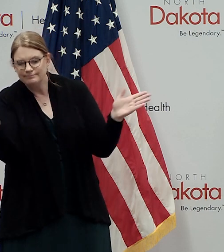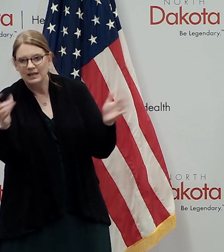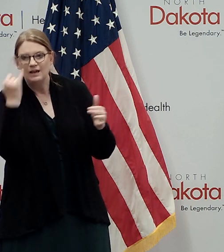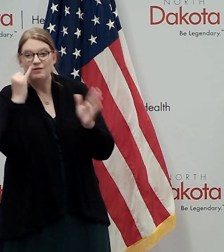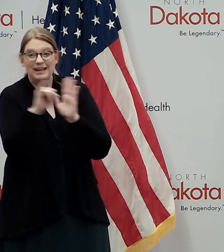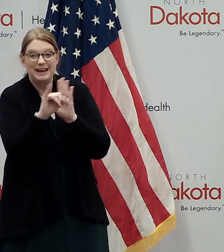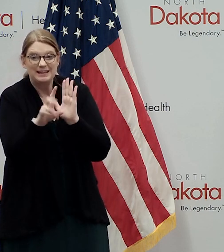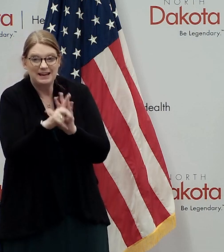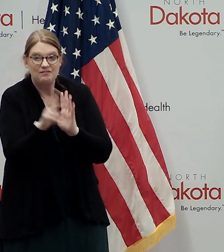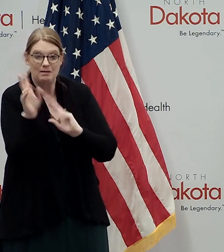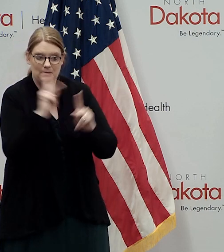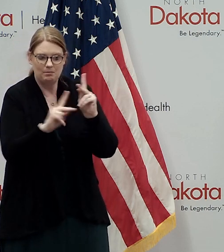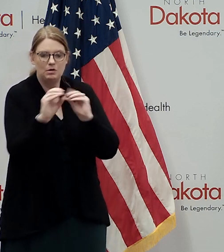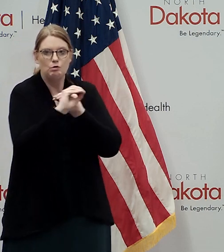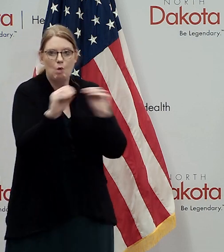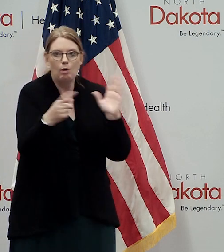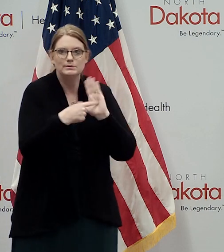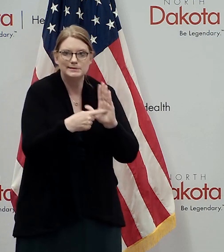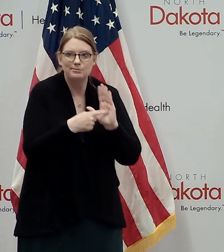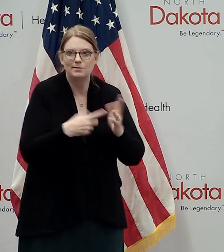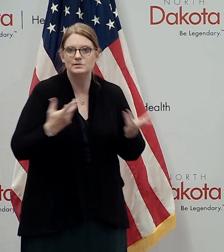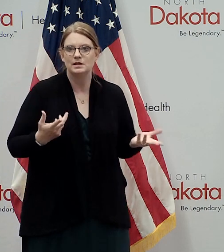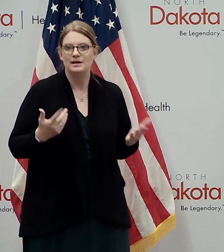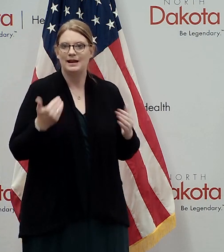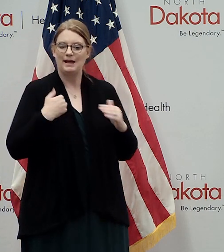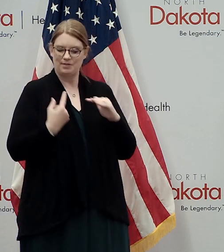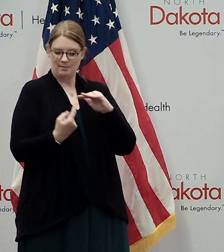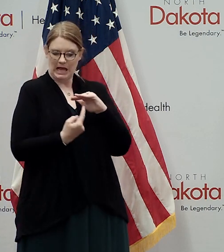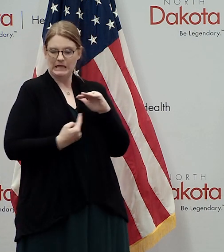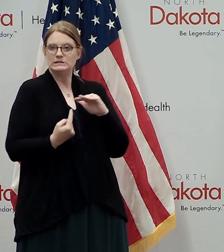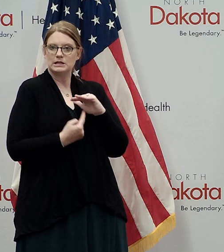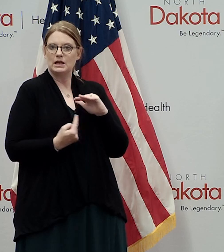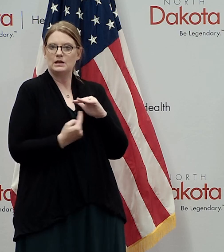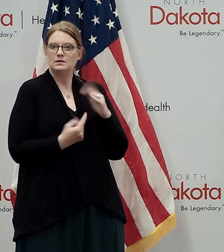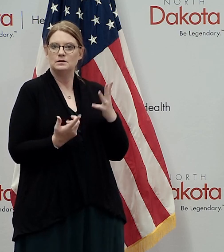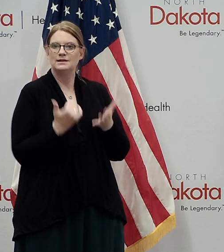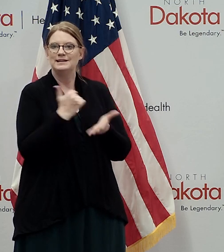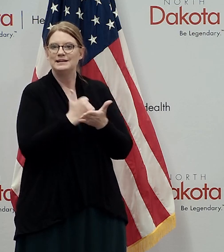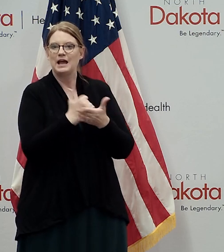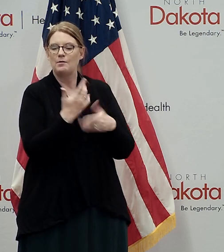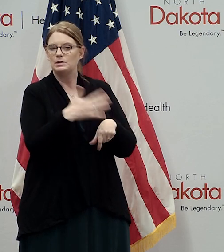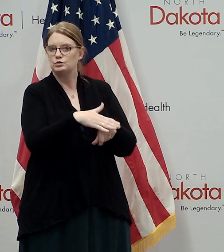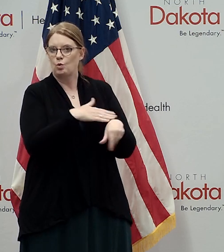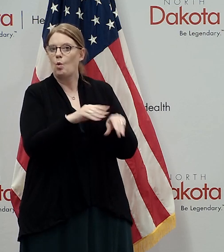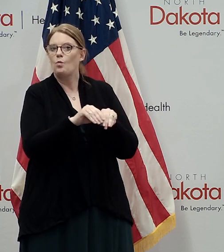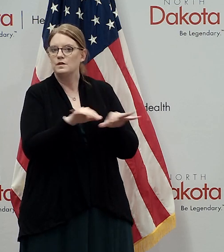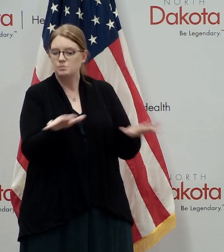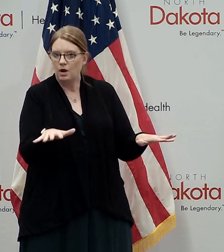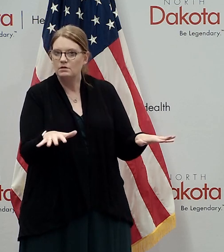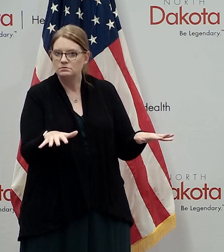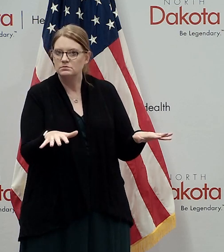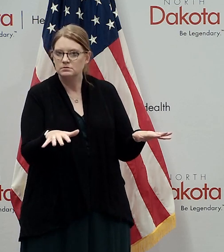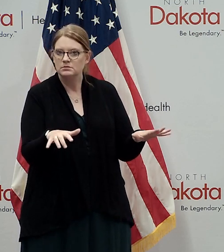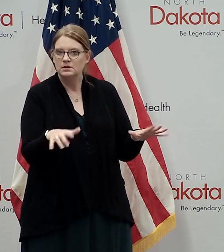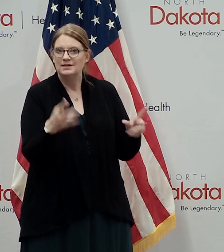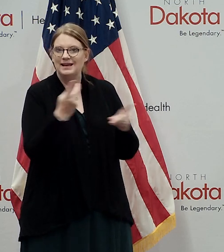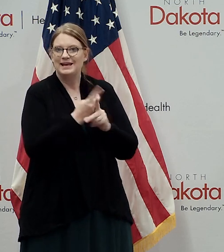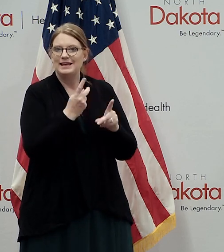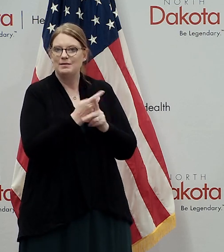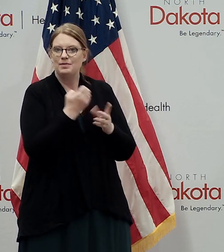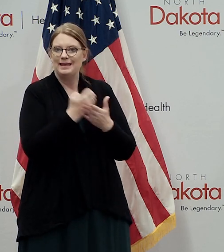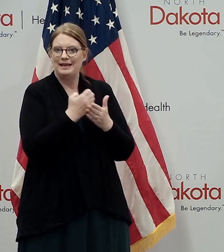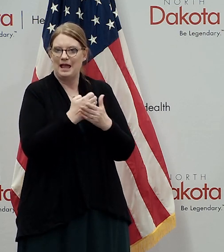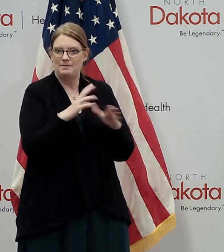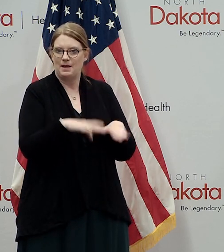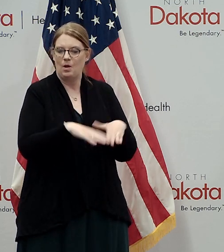younger asymptomatic carriers and have them isolated. That can help us slow the spread and keep our economy open